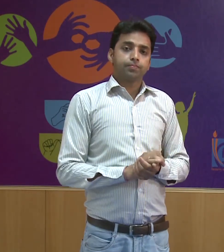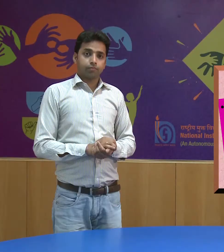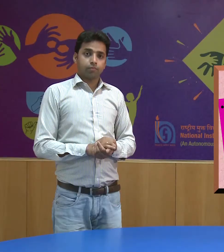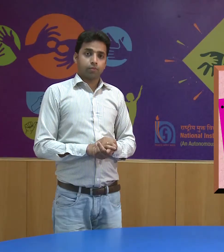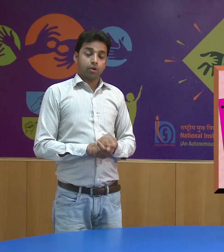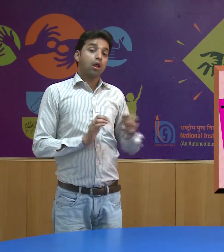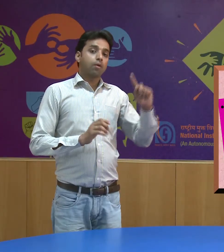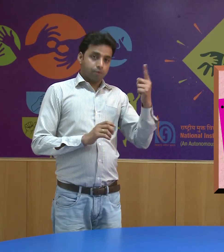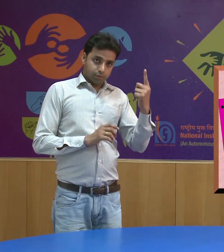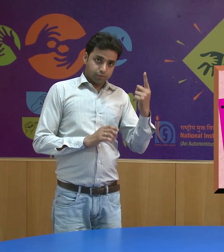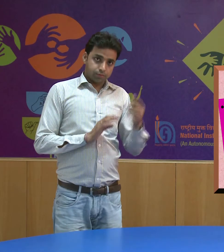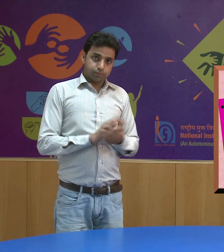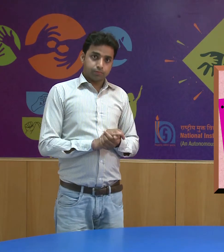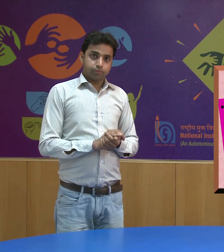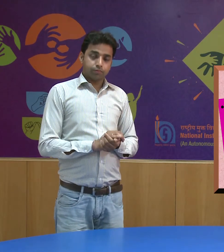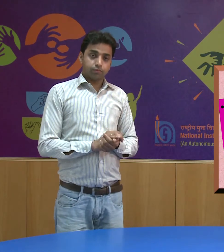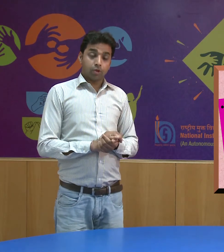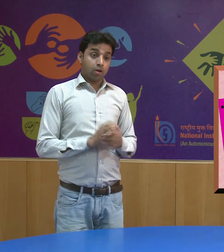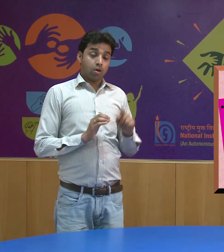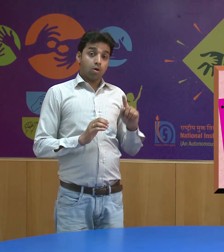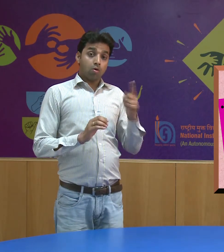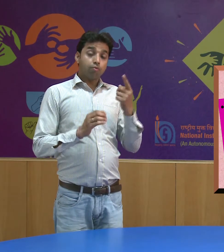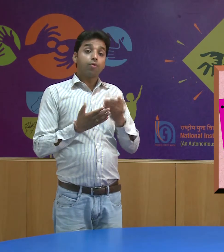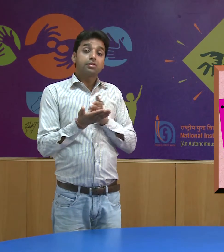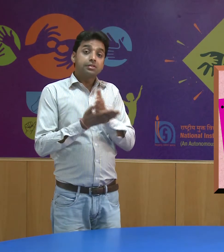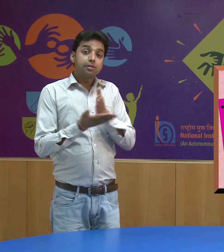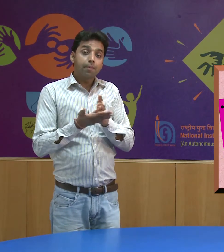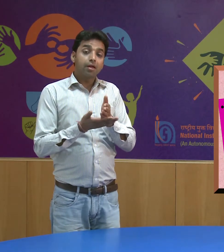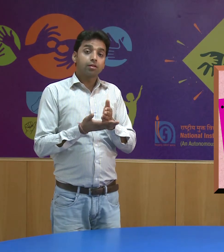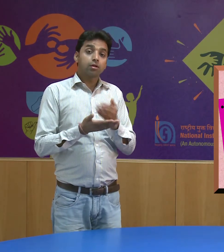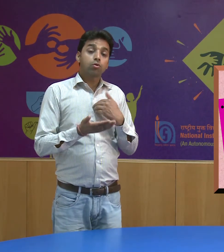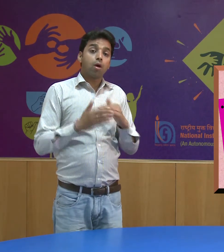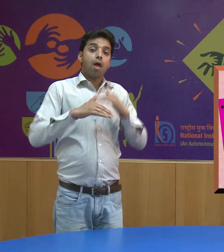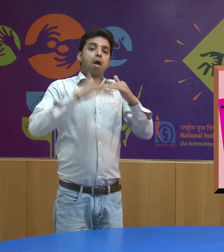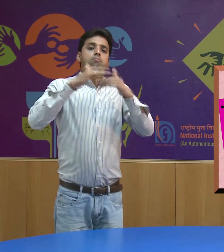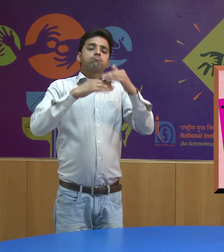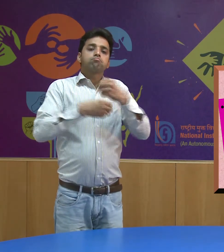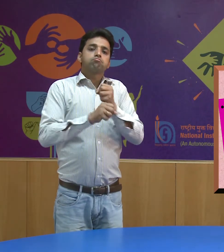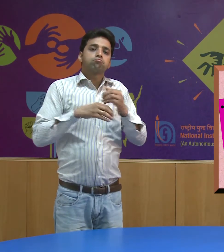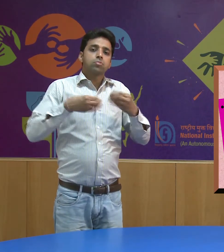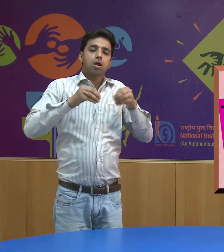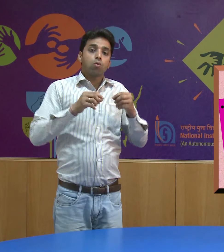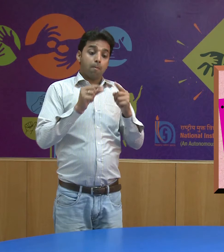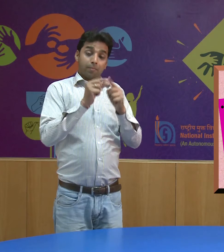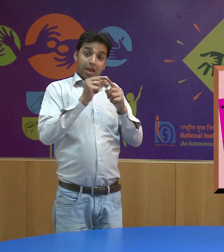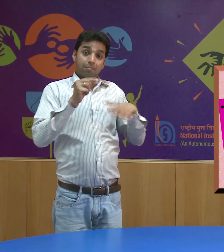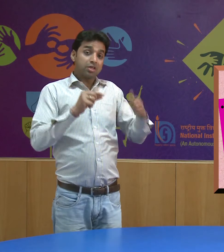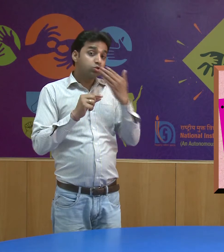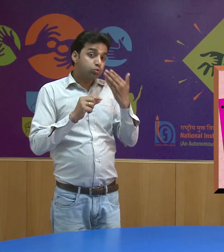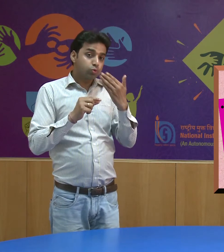Number 1, the first method is to upgrade the primary schools by improving